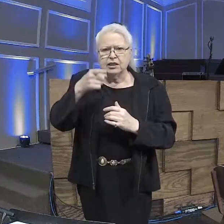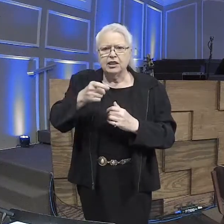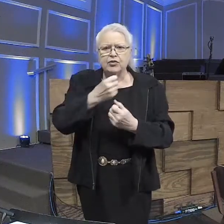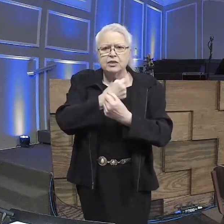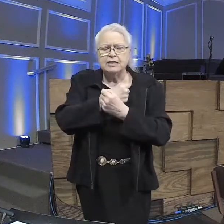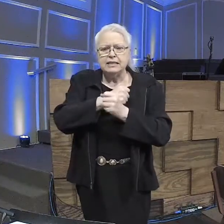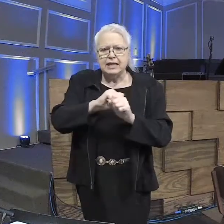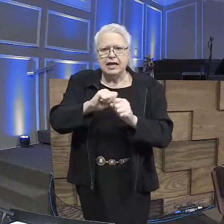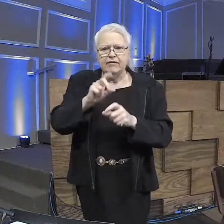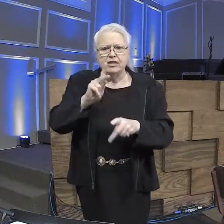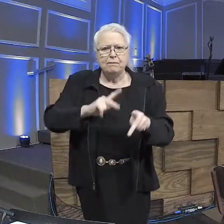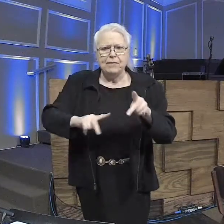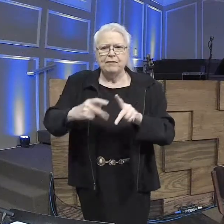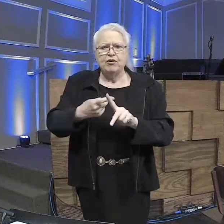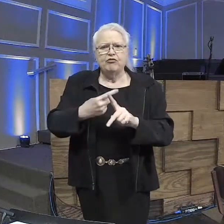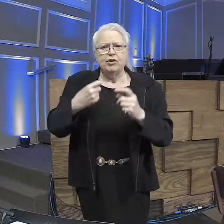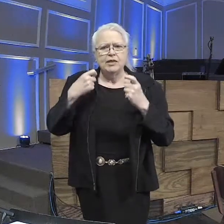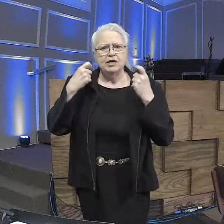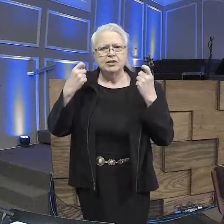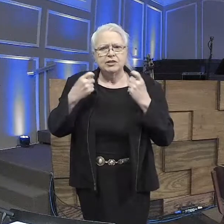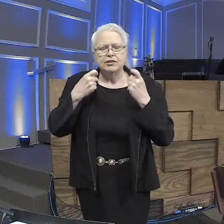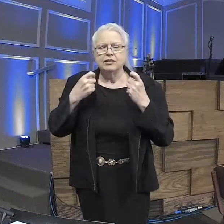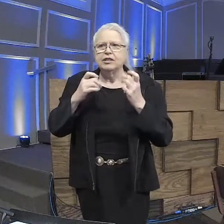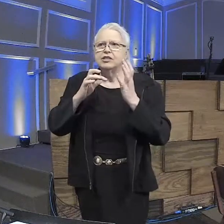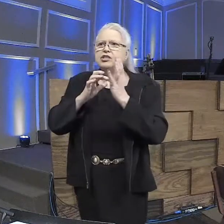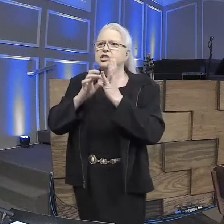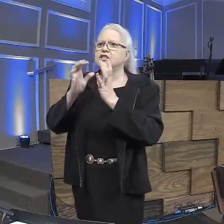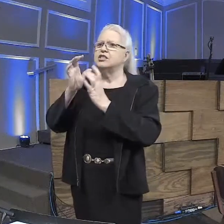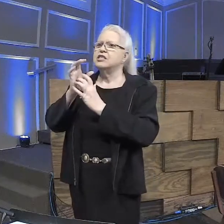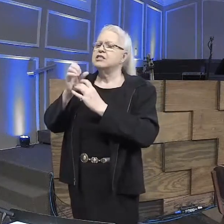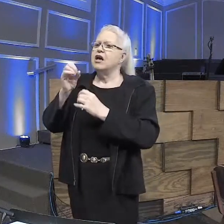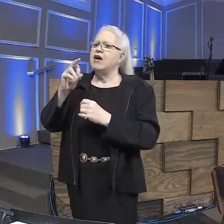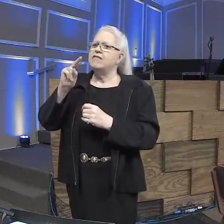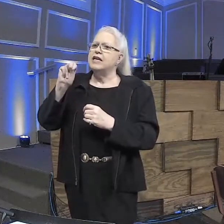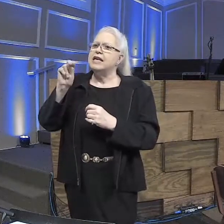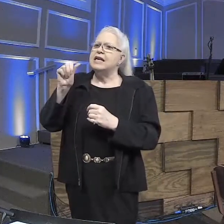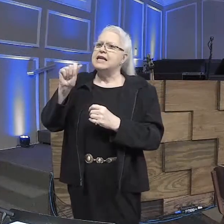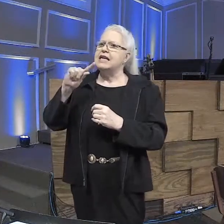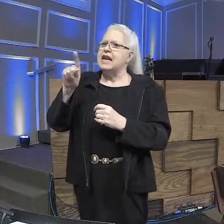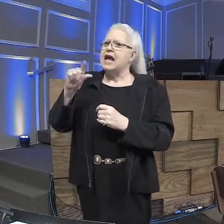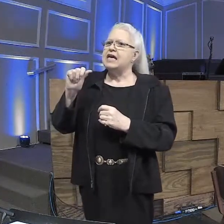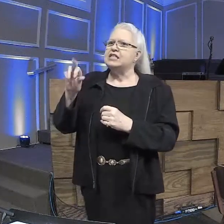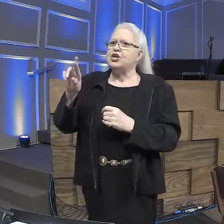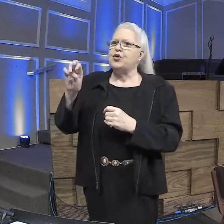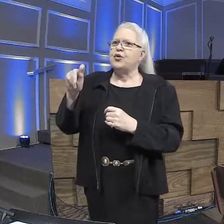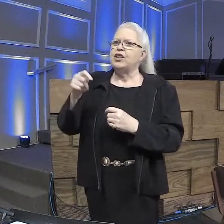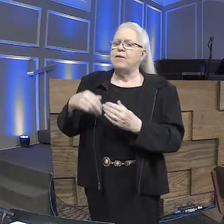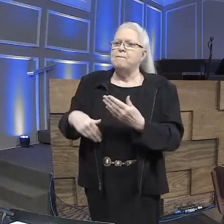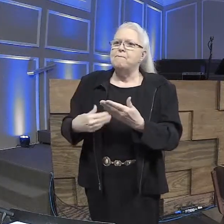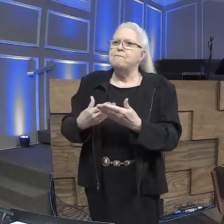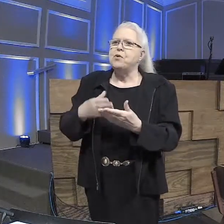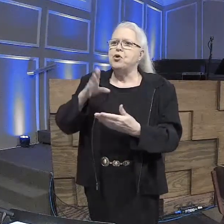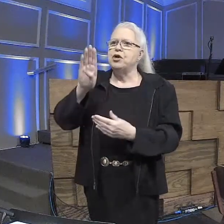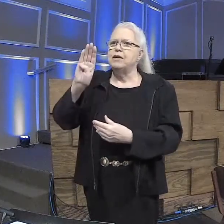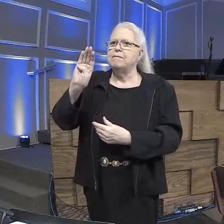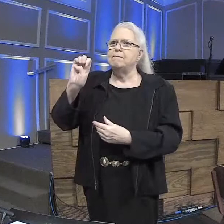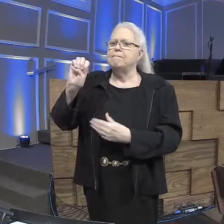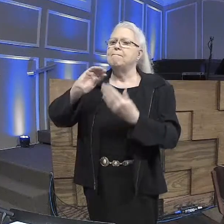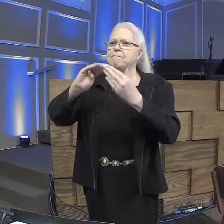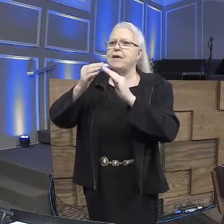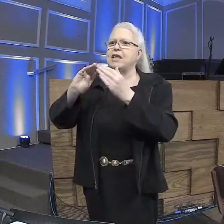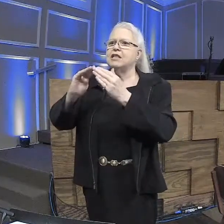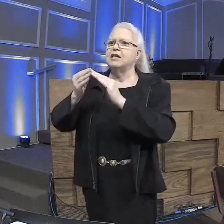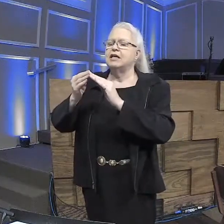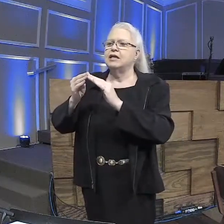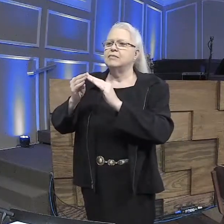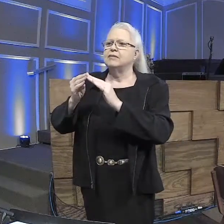sins. Jesus of Nazareth. Born in Bethlehem, raised in the village of Nazareth. His name relates